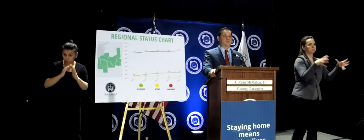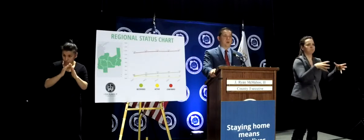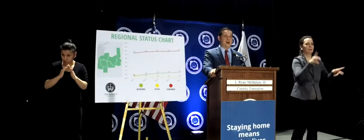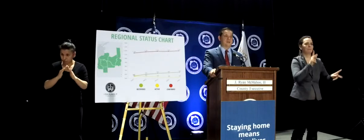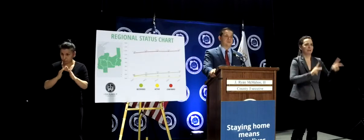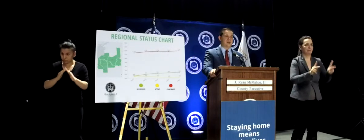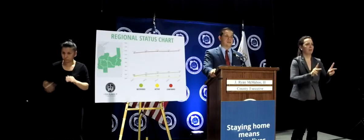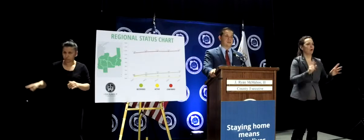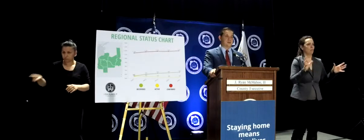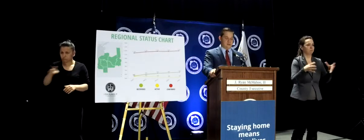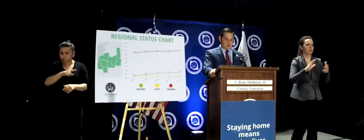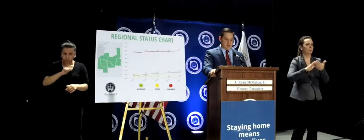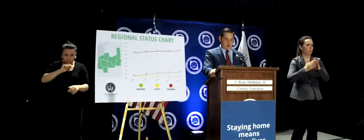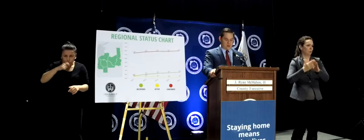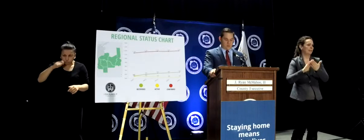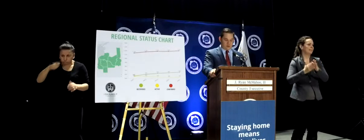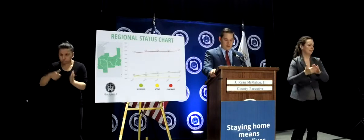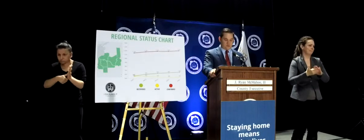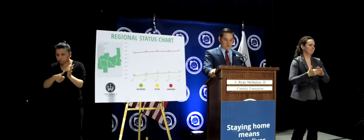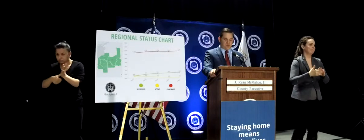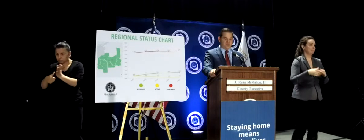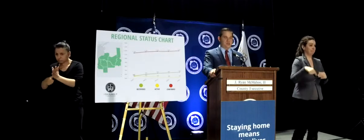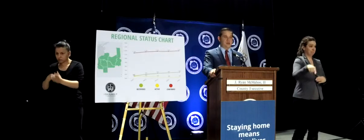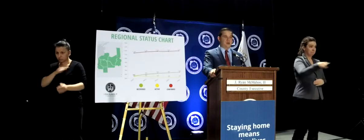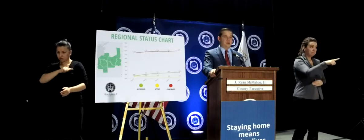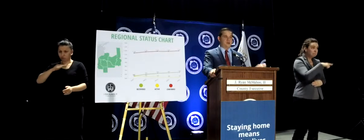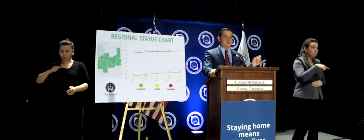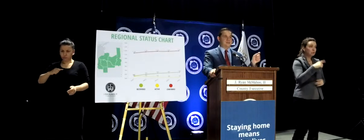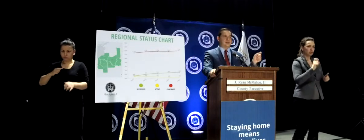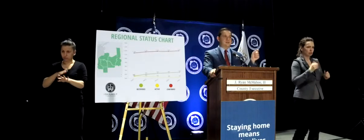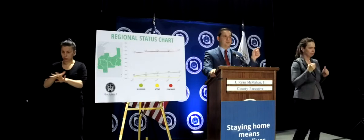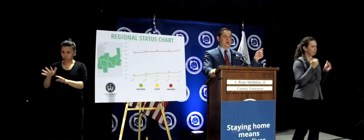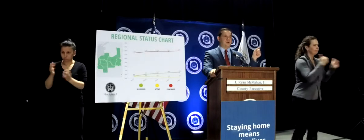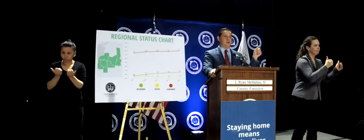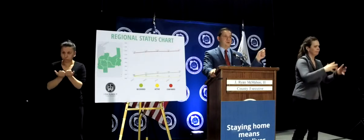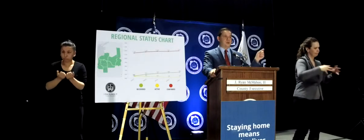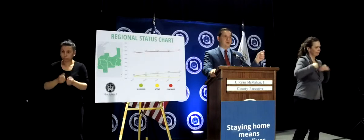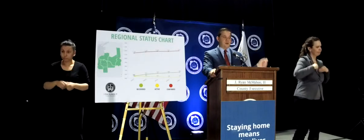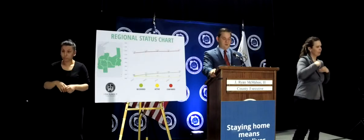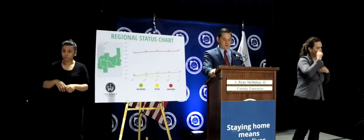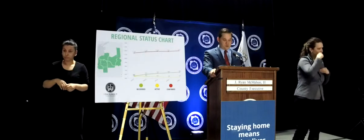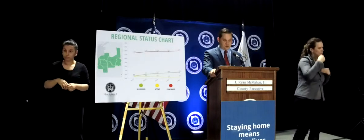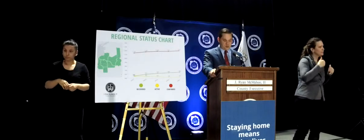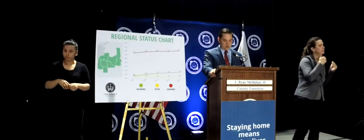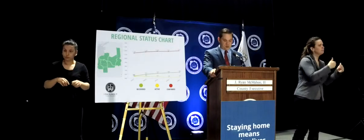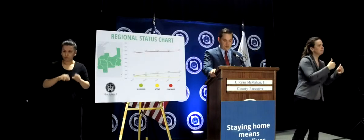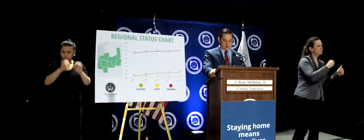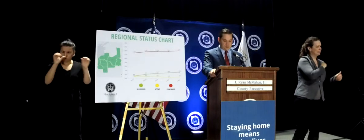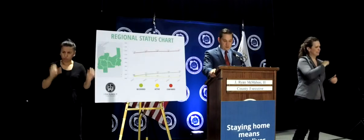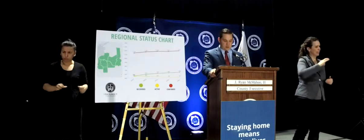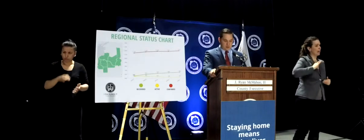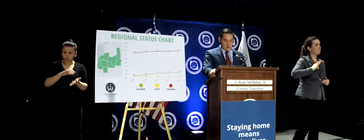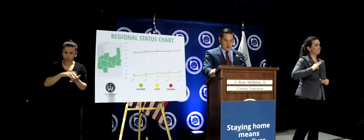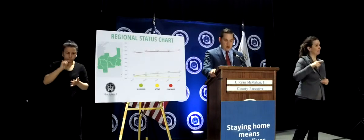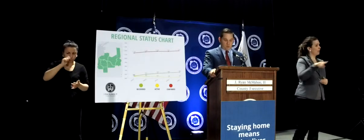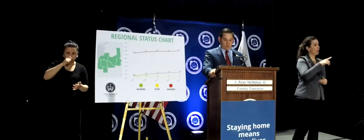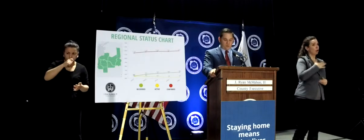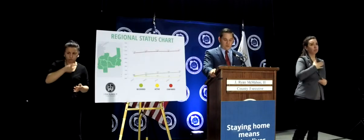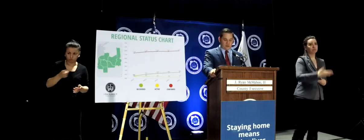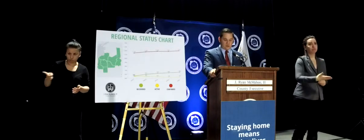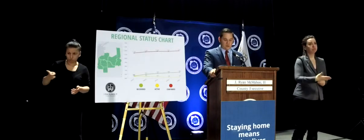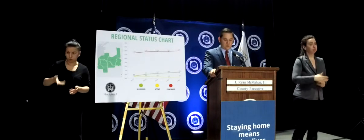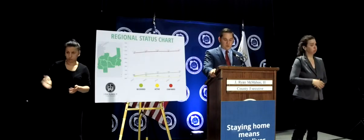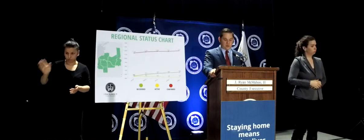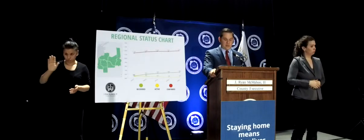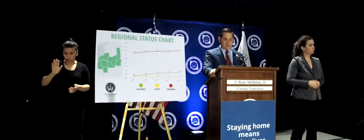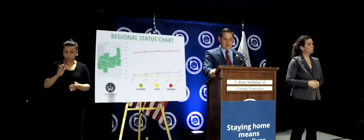receptive to this proactive testing. We have strategic areas and testing partners that are doing strategic things. We're